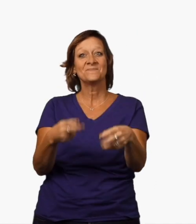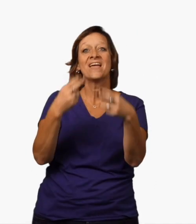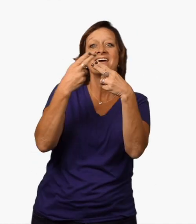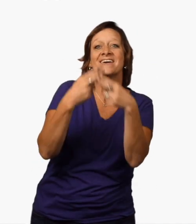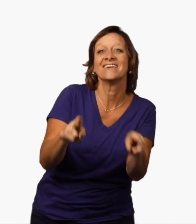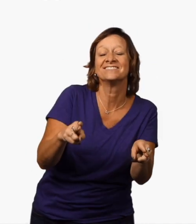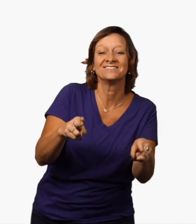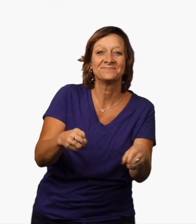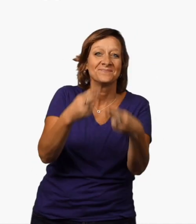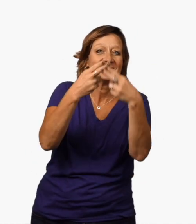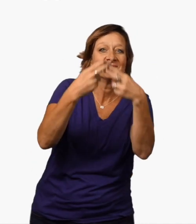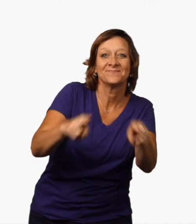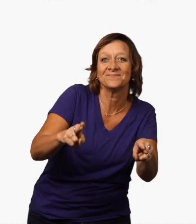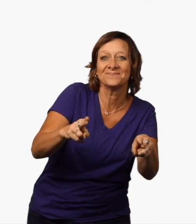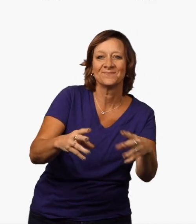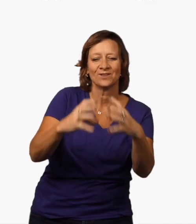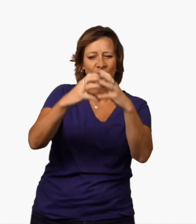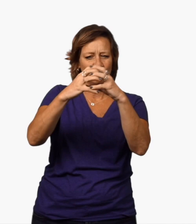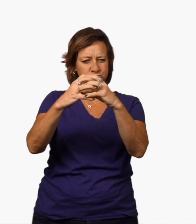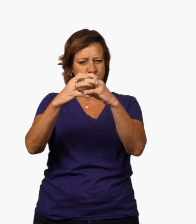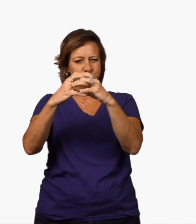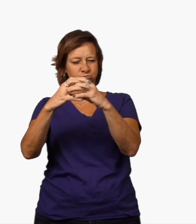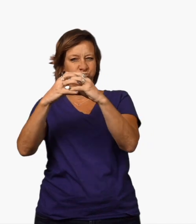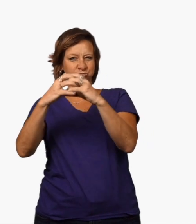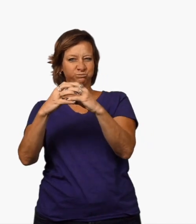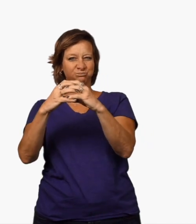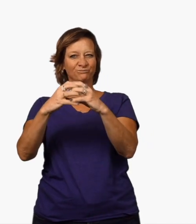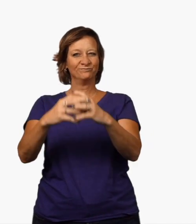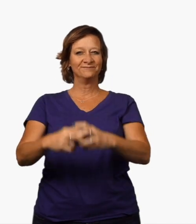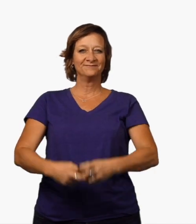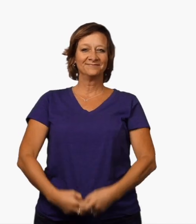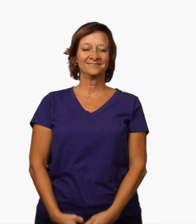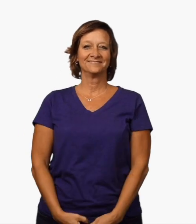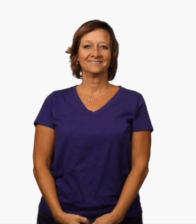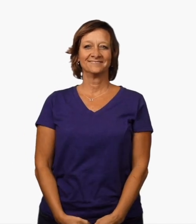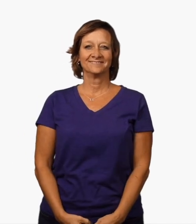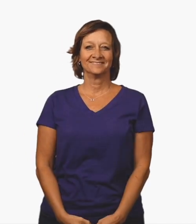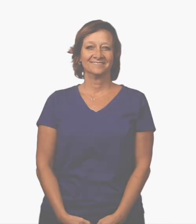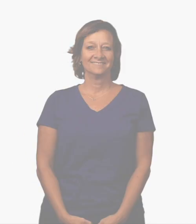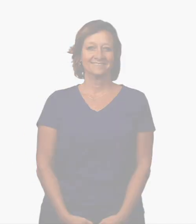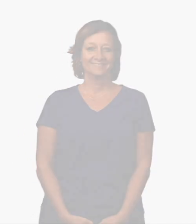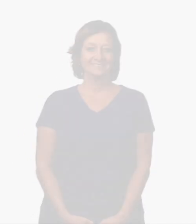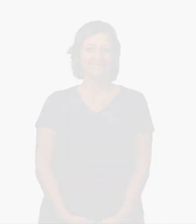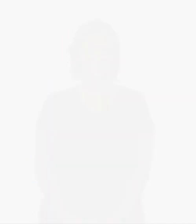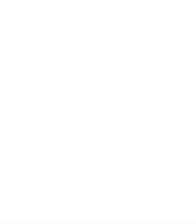break. Egg, egg. Oval, oval, oval.